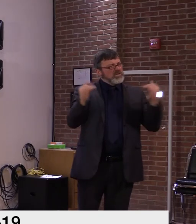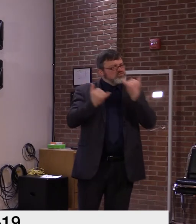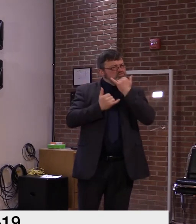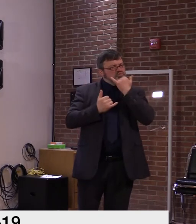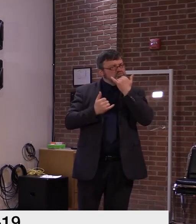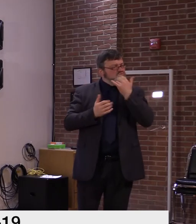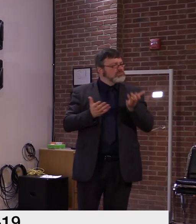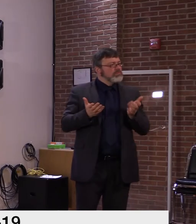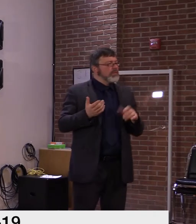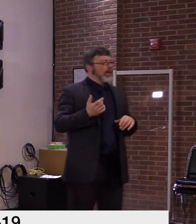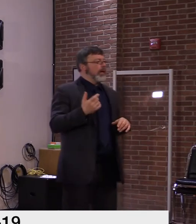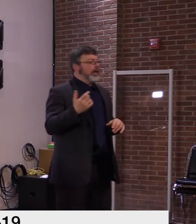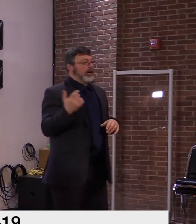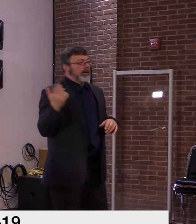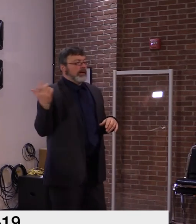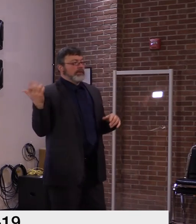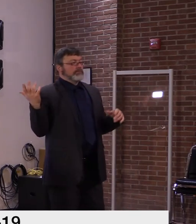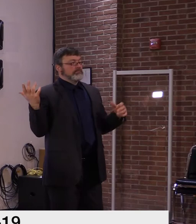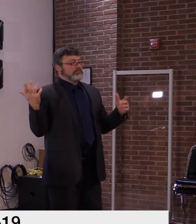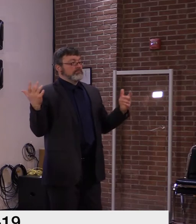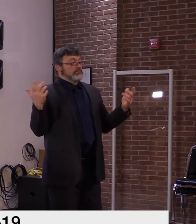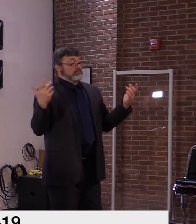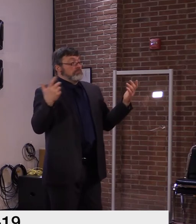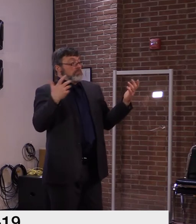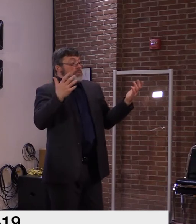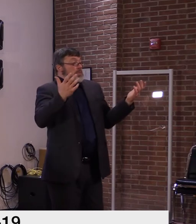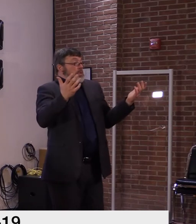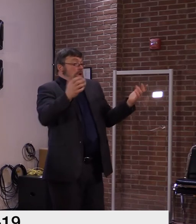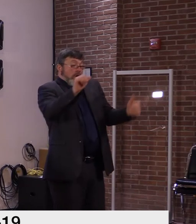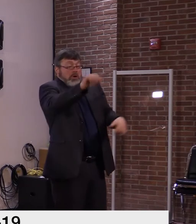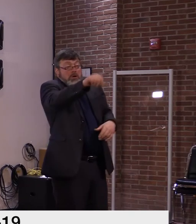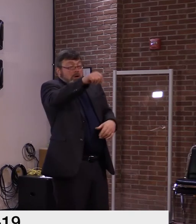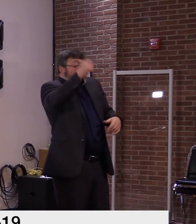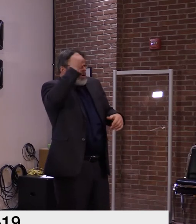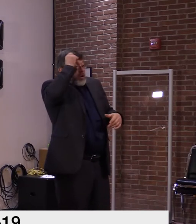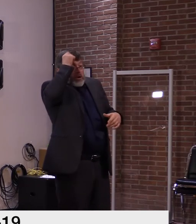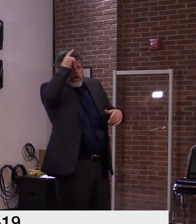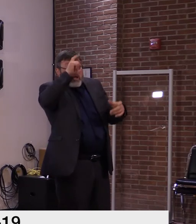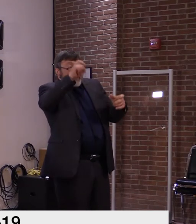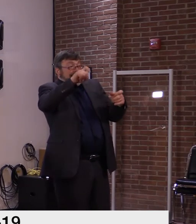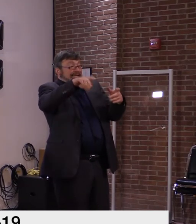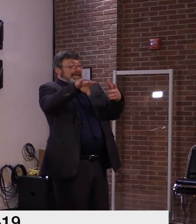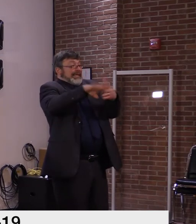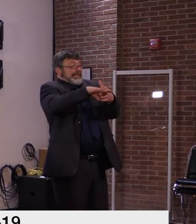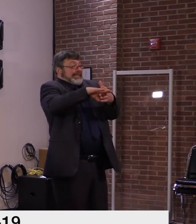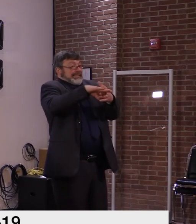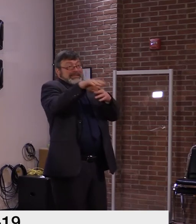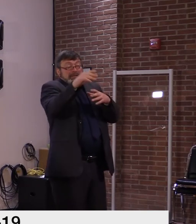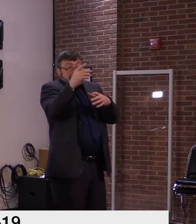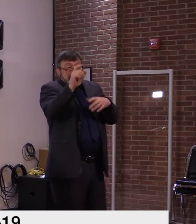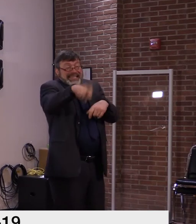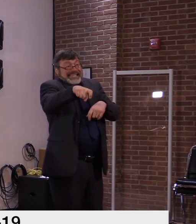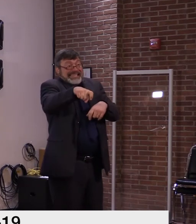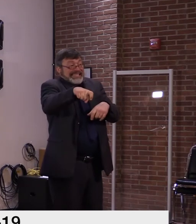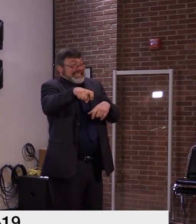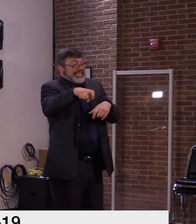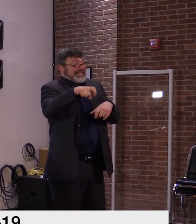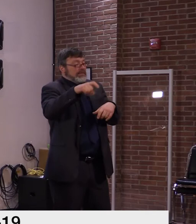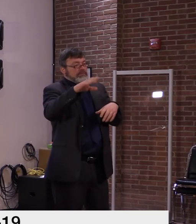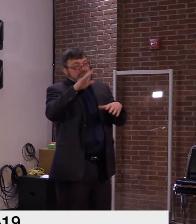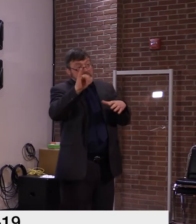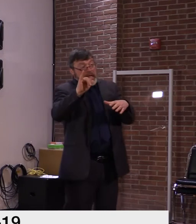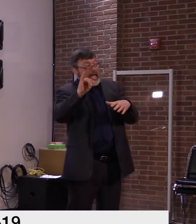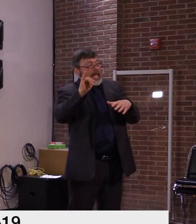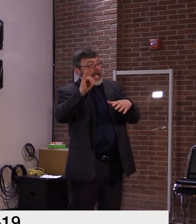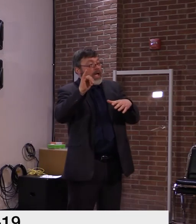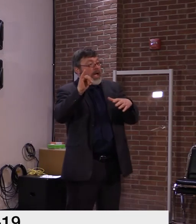as we point the system to doing this planning and focused work this spring, I think there will be an interest, probably